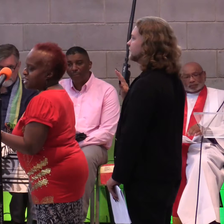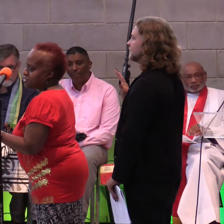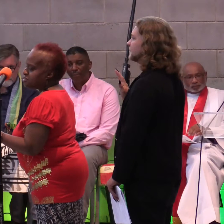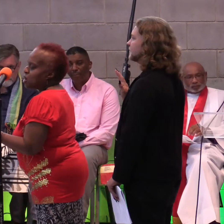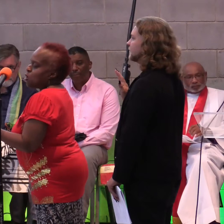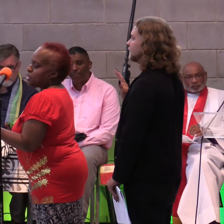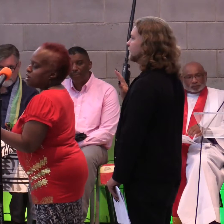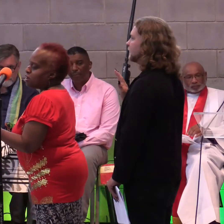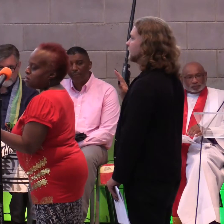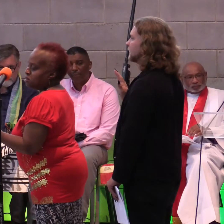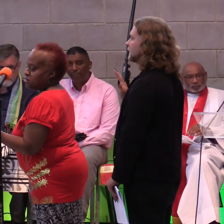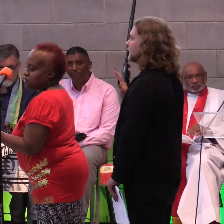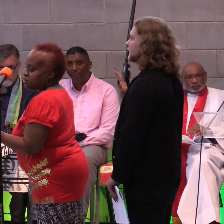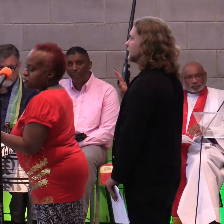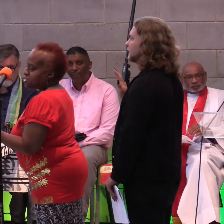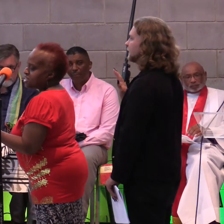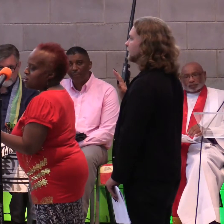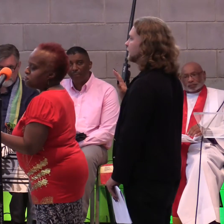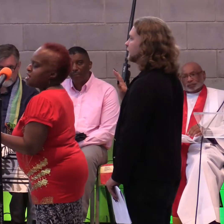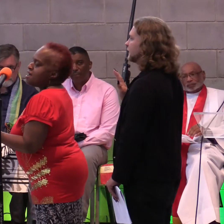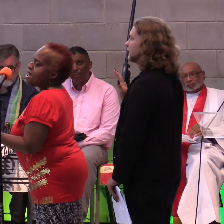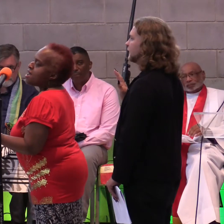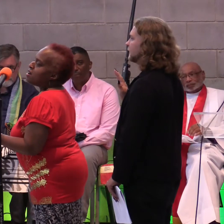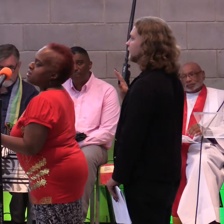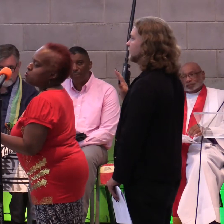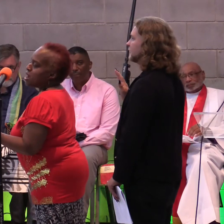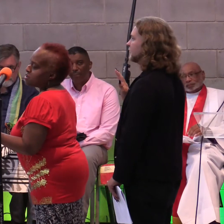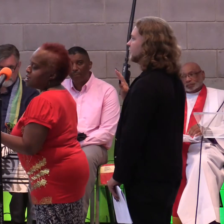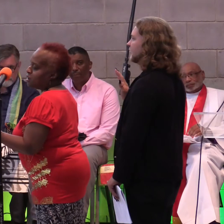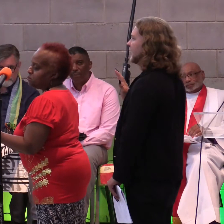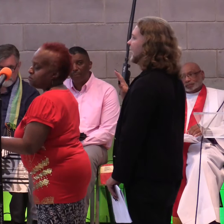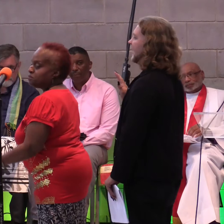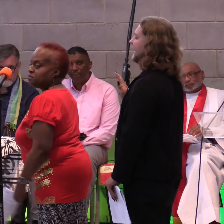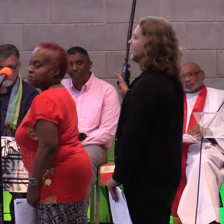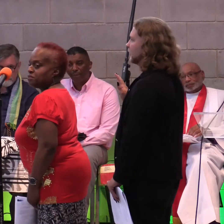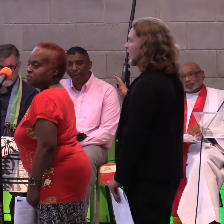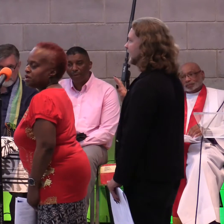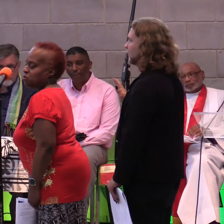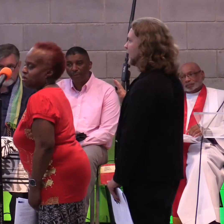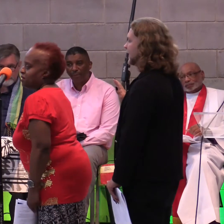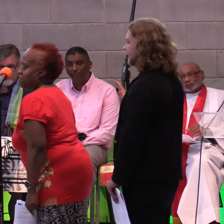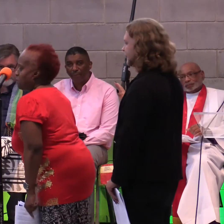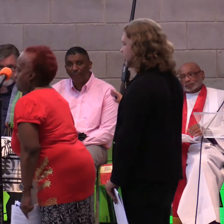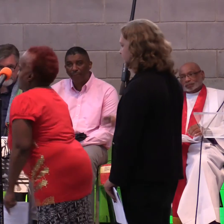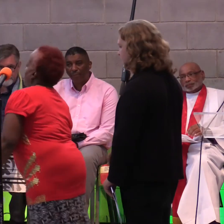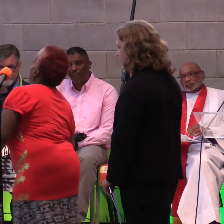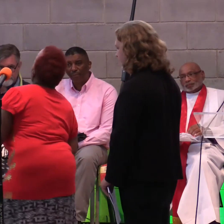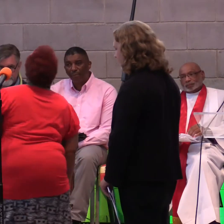the dance. We call to the south, hail and welcome! Hail and welcome.